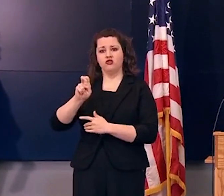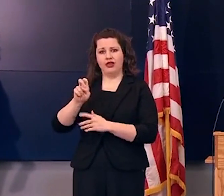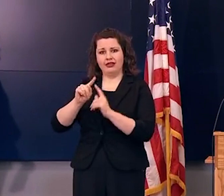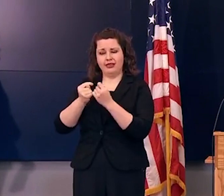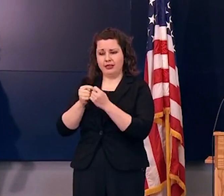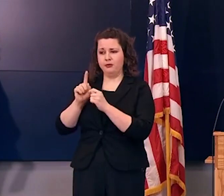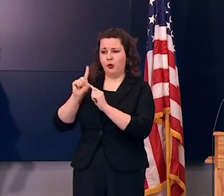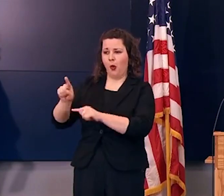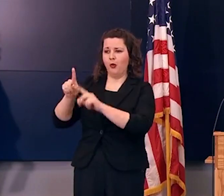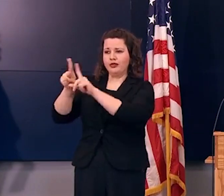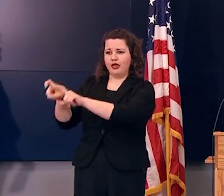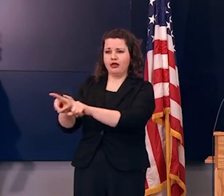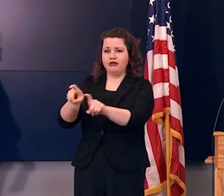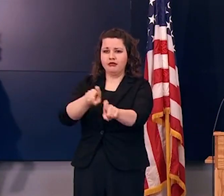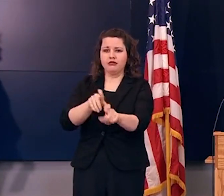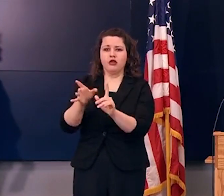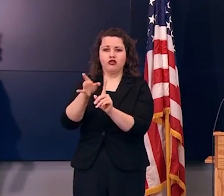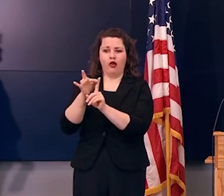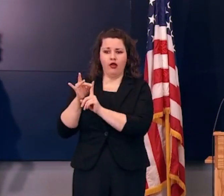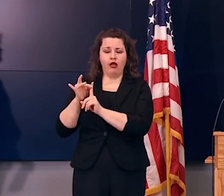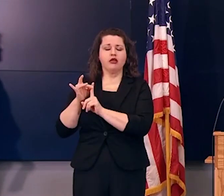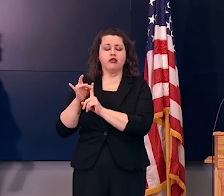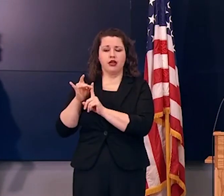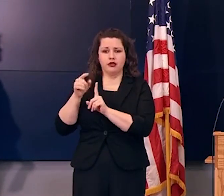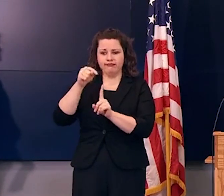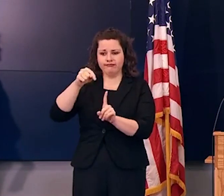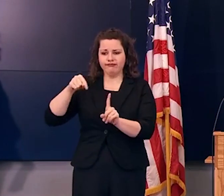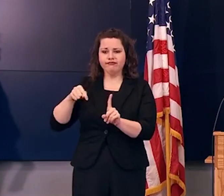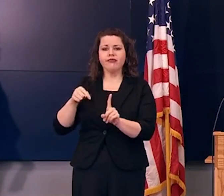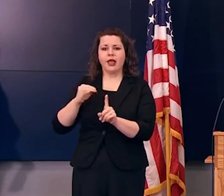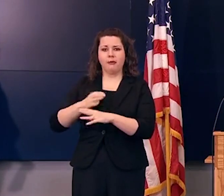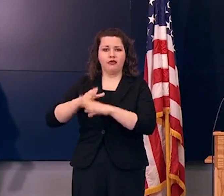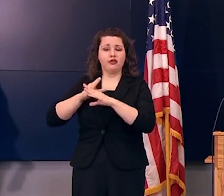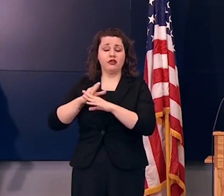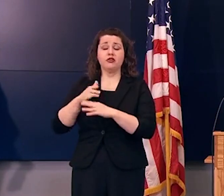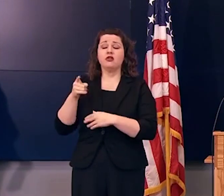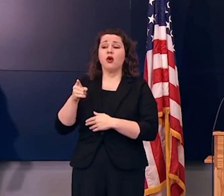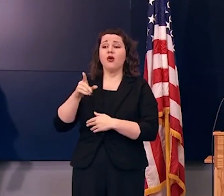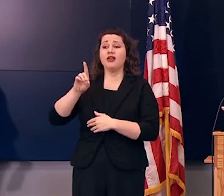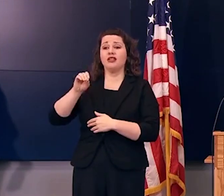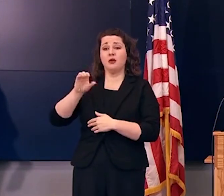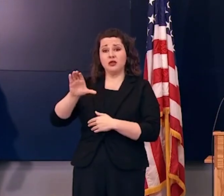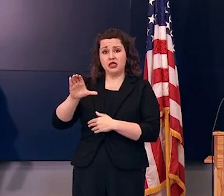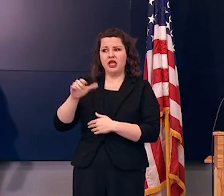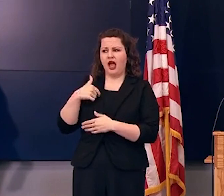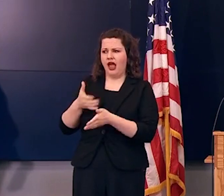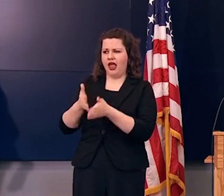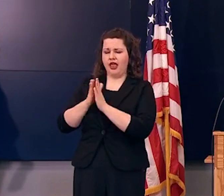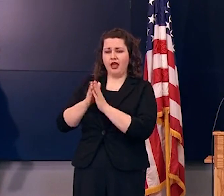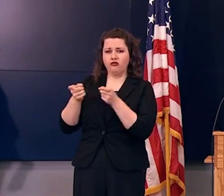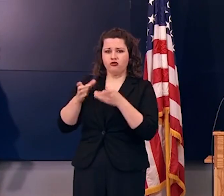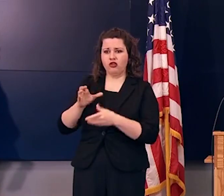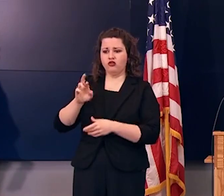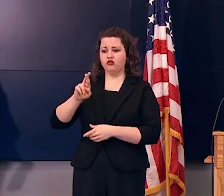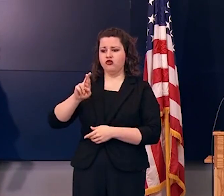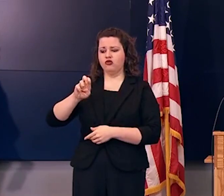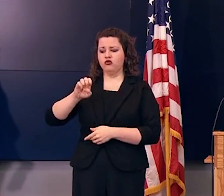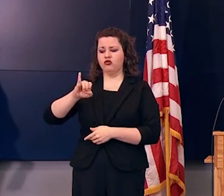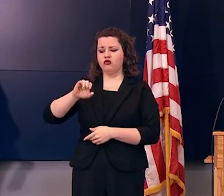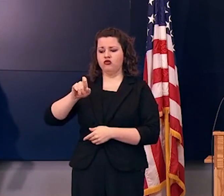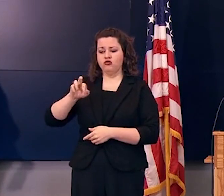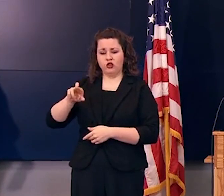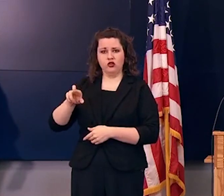testing, contact tracing, and prevention. And so in addition to what they've been doing at the DOC, I've asked Director Reister